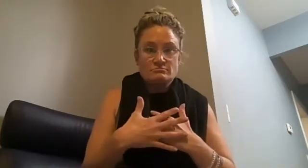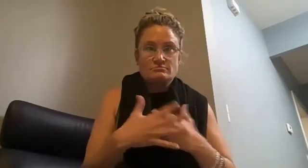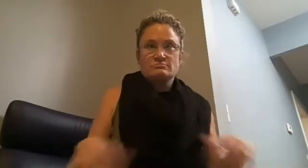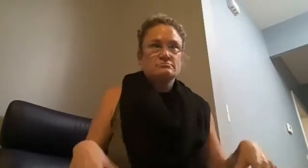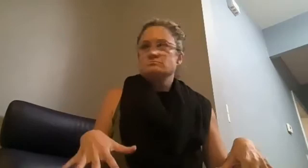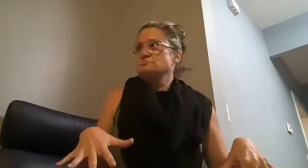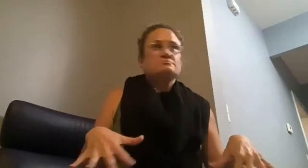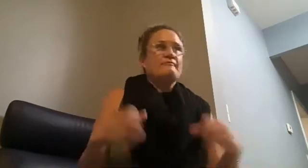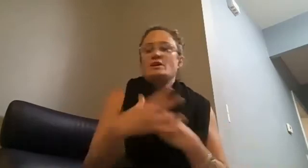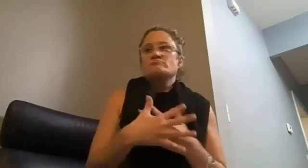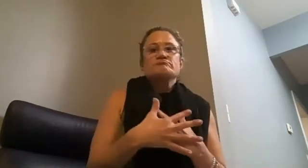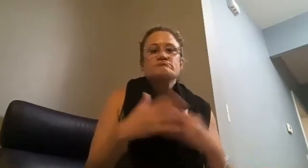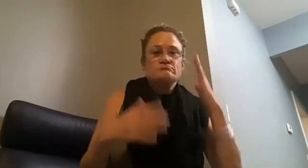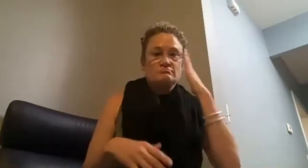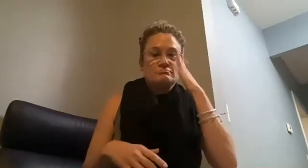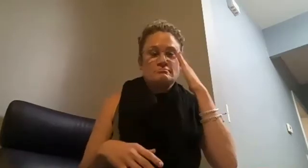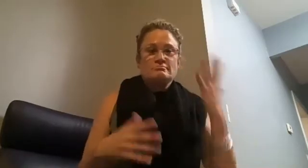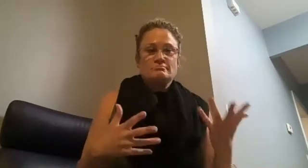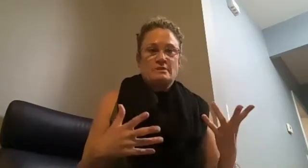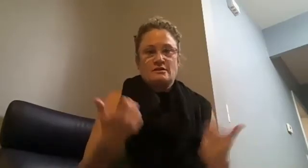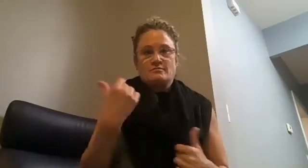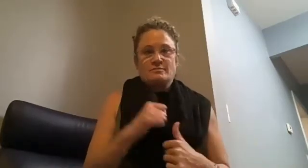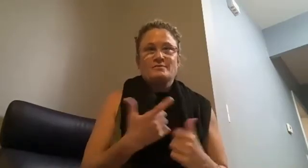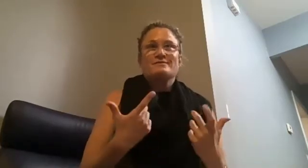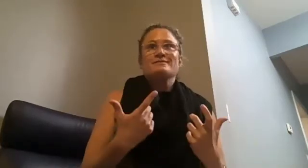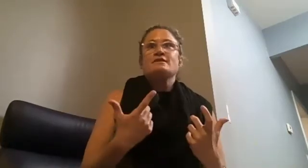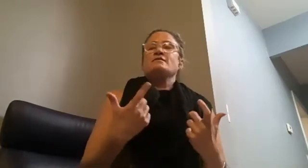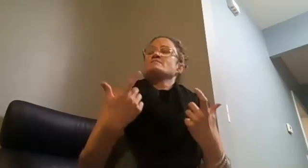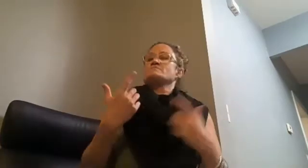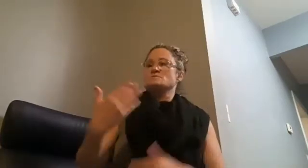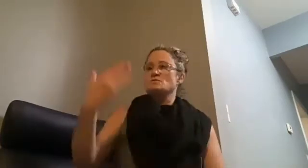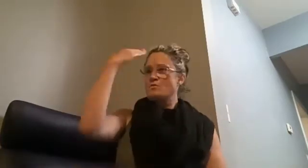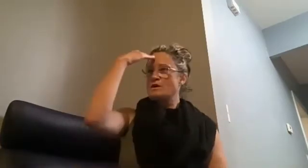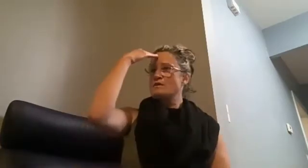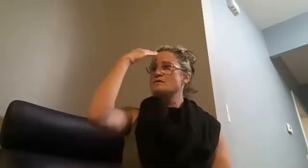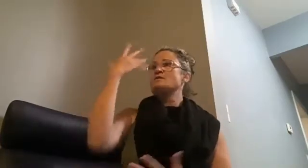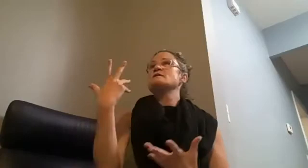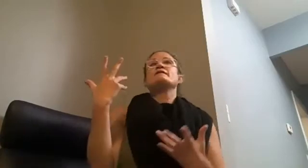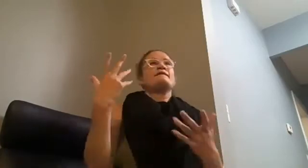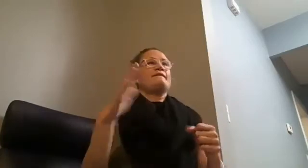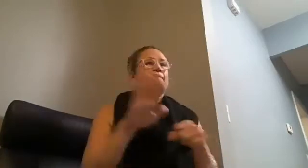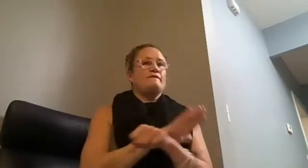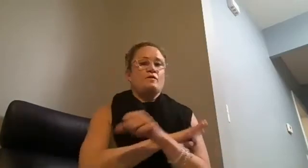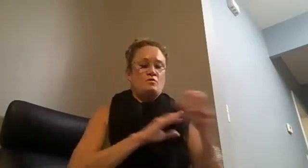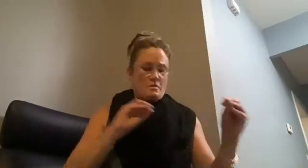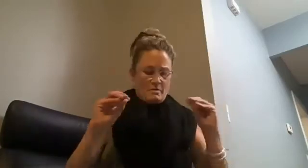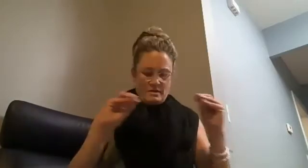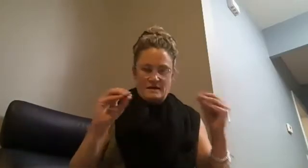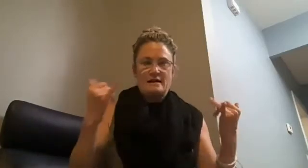it was a sort of lack of paralysis that you only become aware of when suddenly you have complete and total mobility to move through life unaffected. And